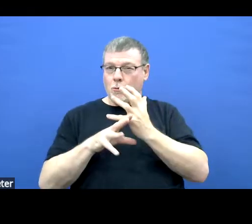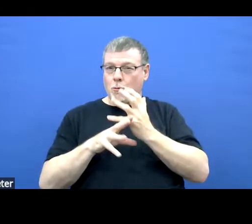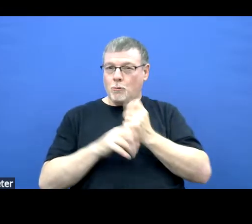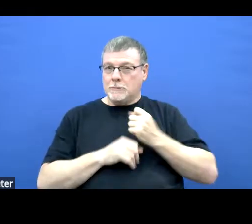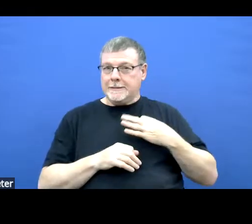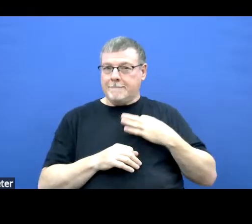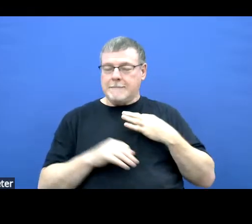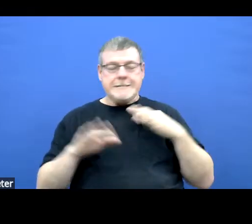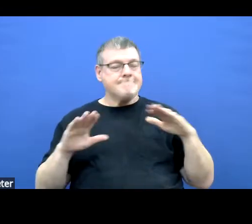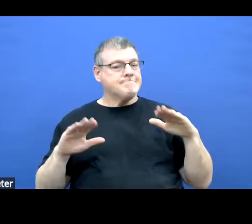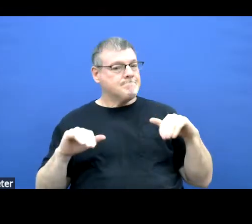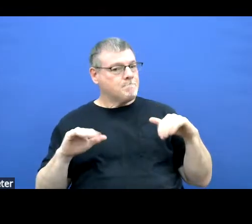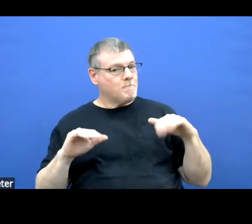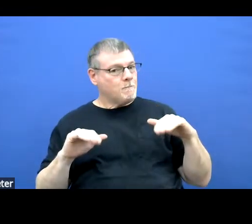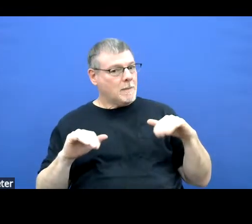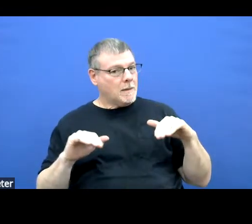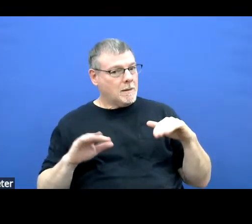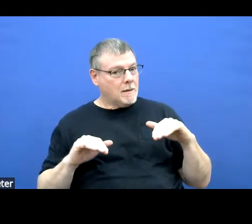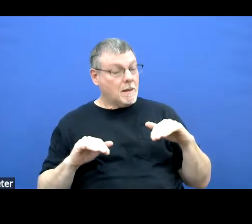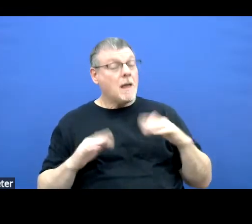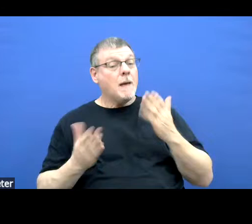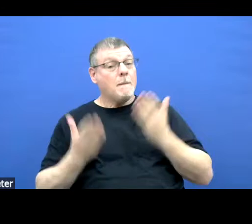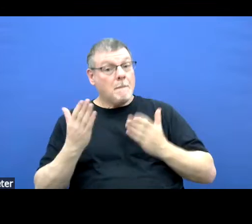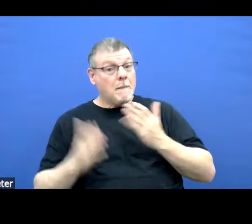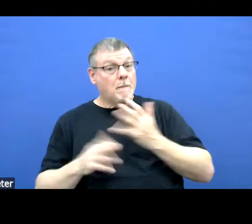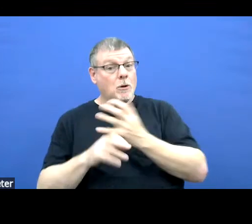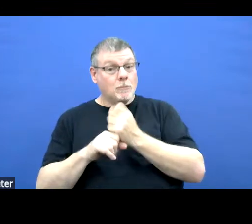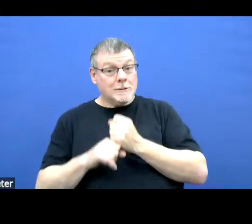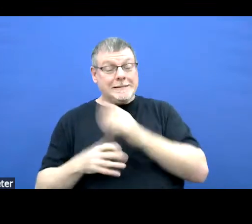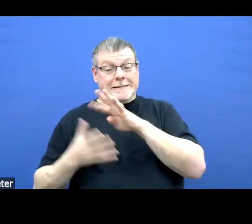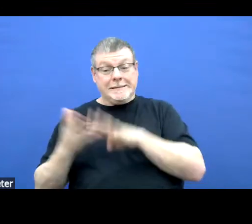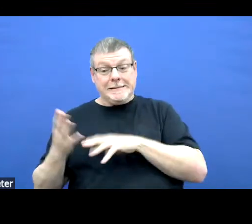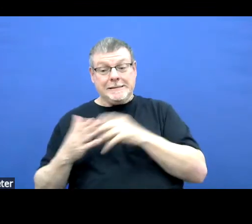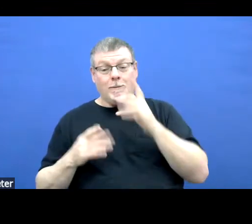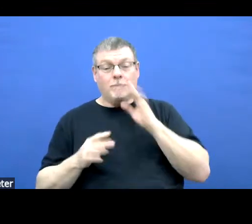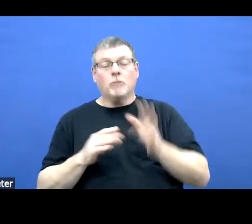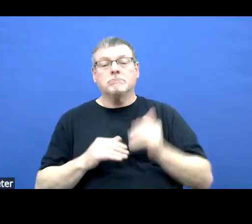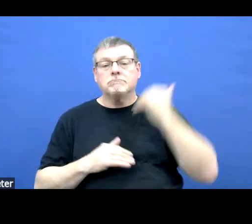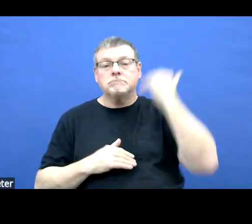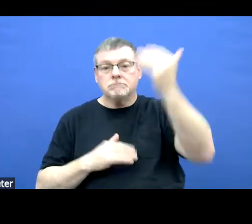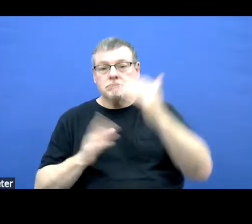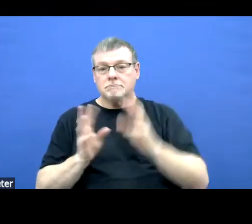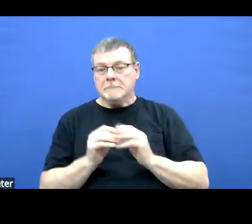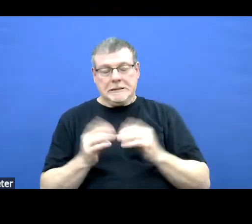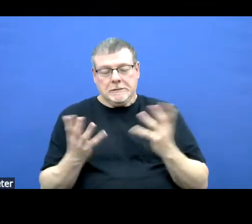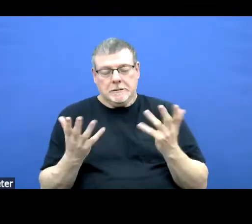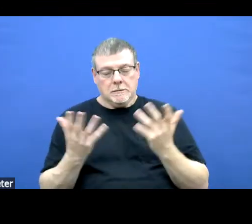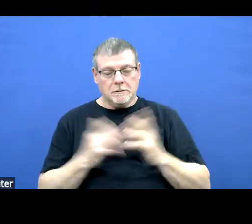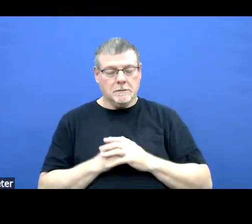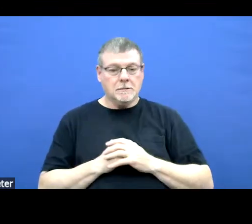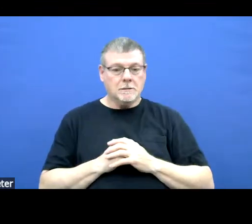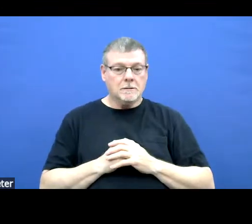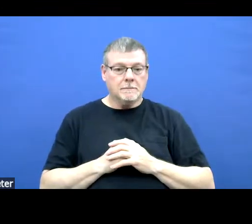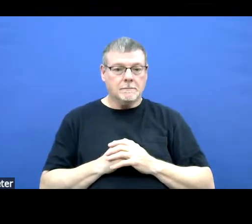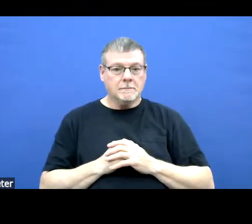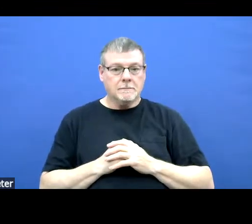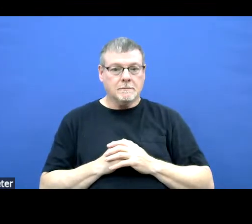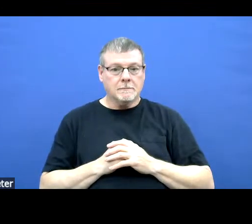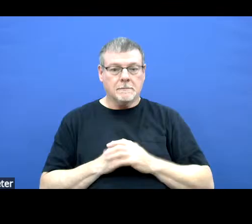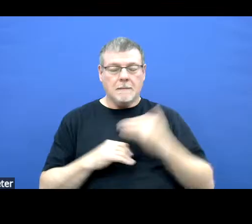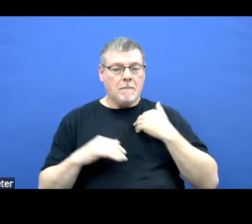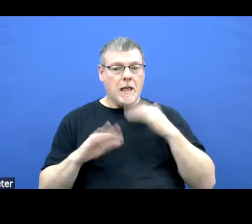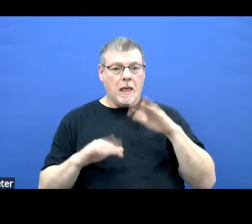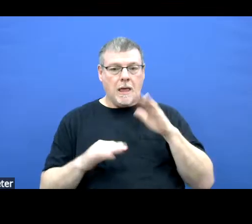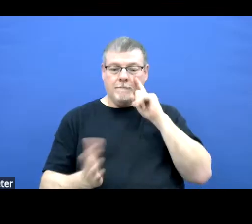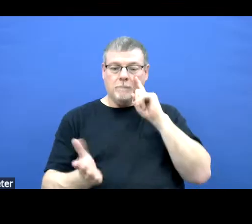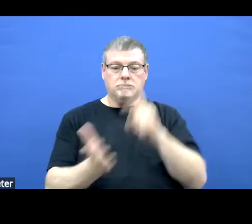yet. It's possible we received one that's scheduled for a subsequent meeting, but if we have, I haven't